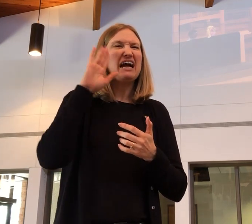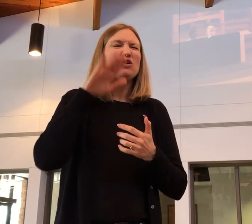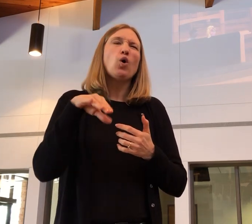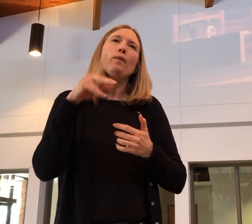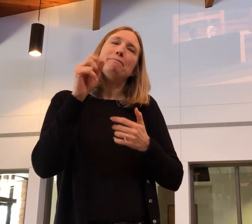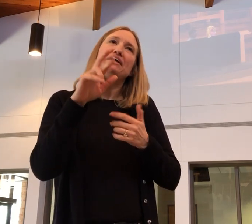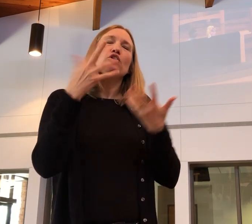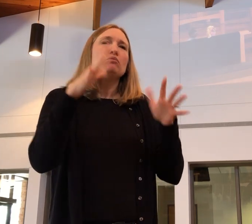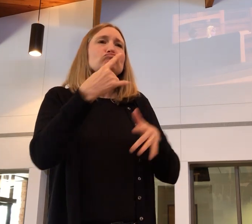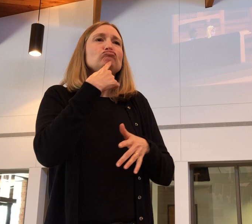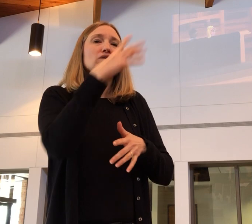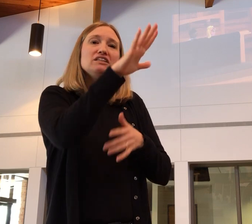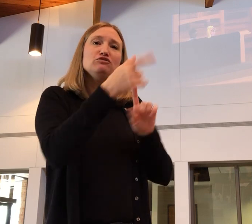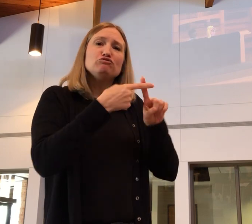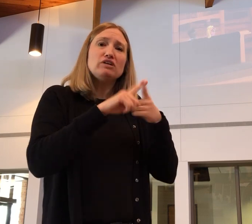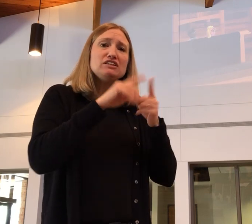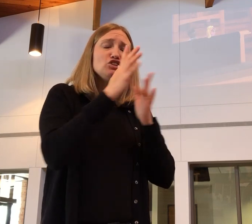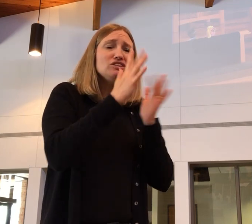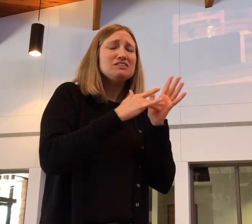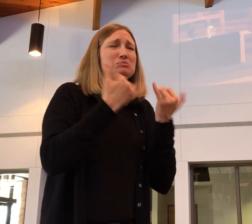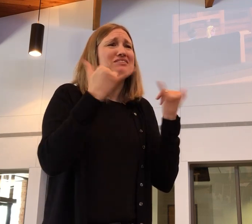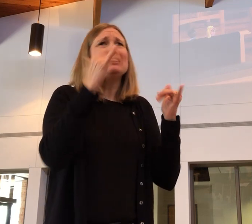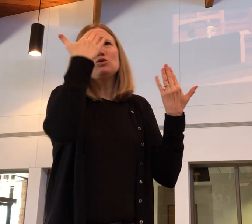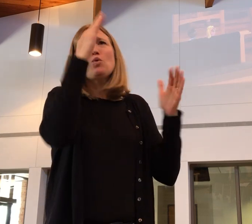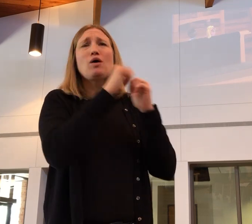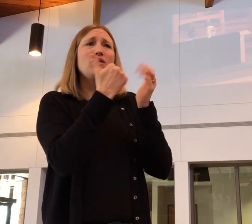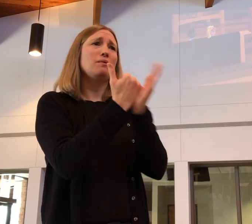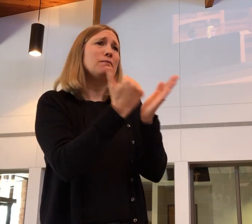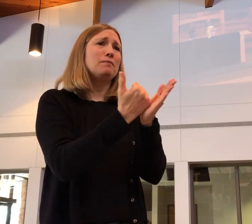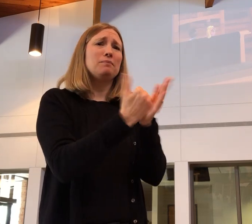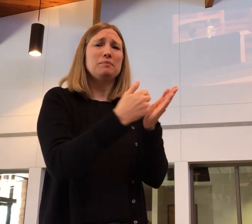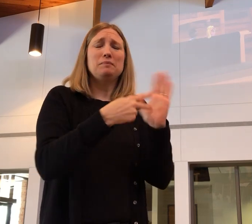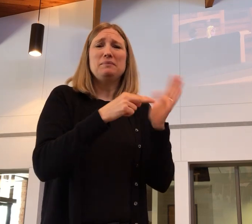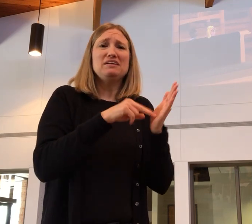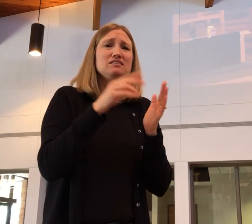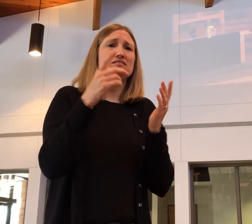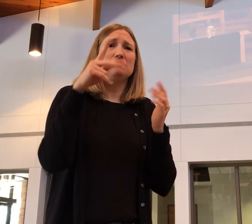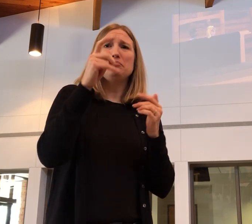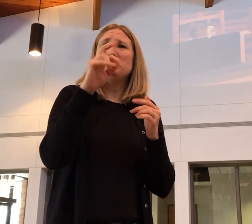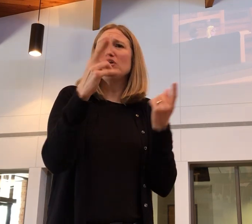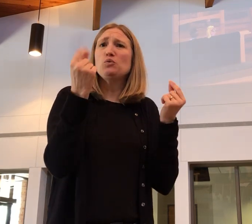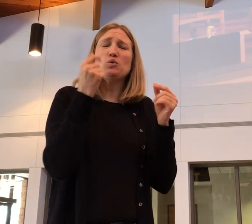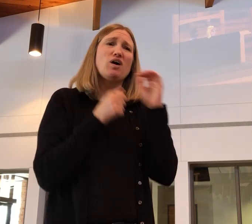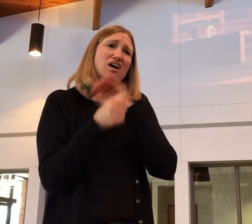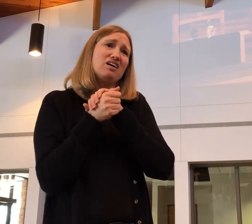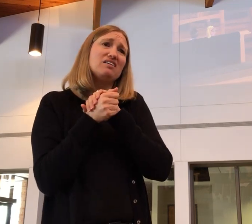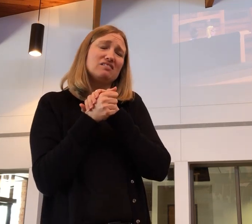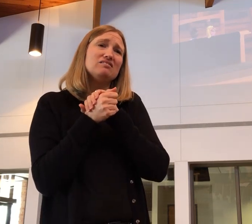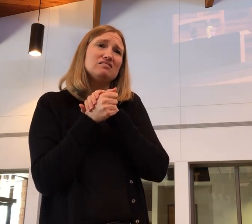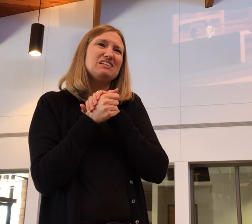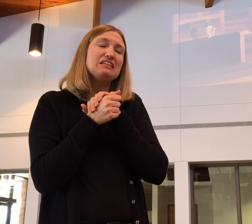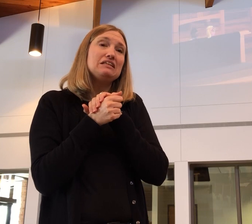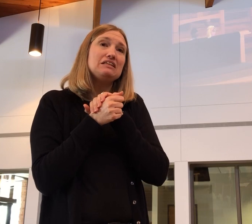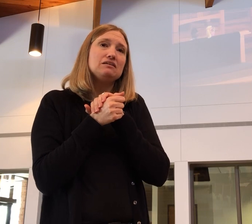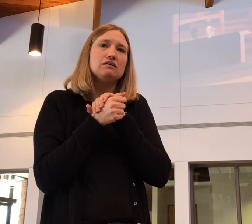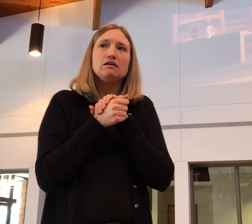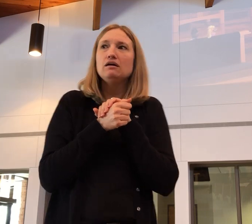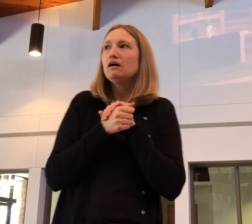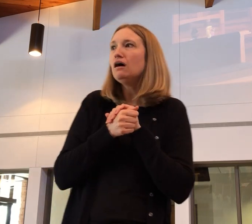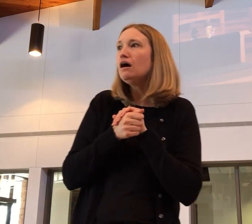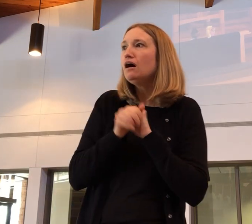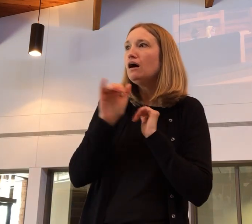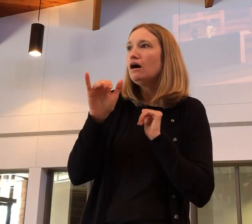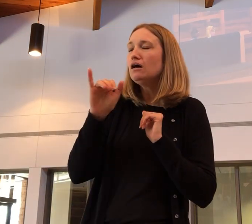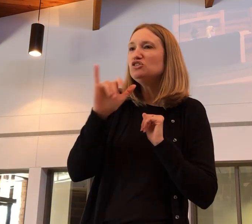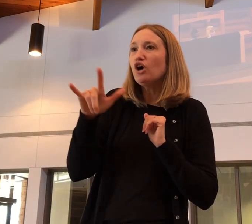he also didn't know how to help either. And that made him hide, even from Jesus. Was Jesus